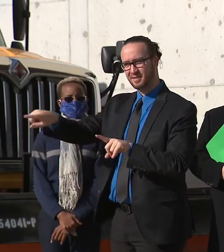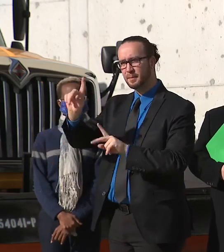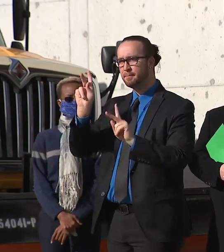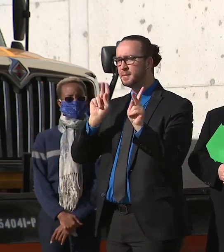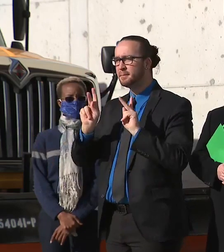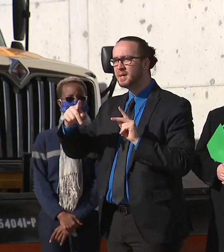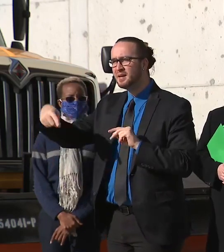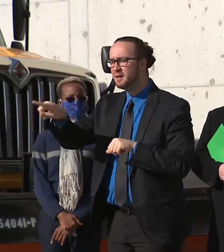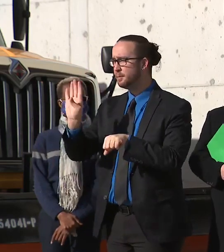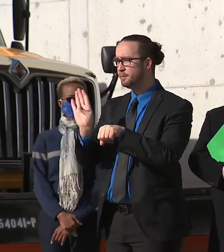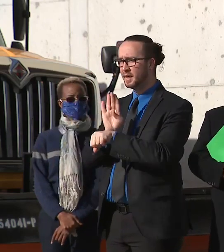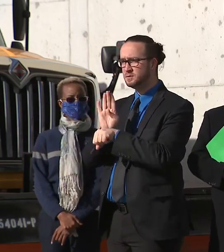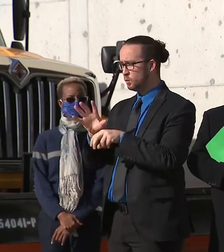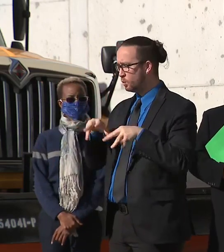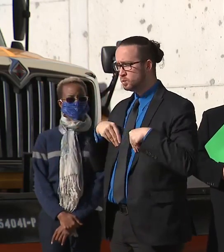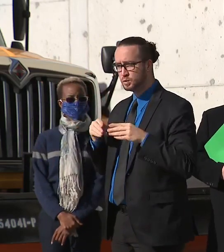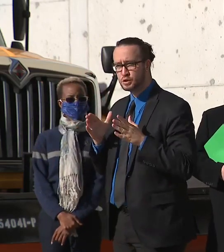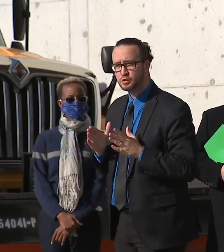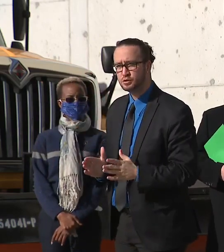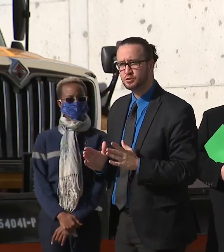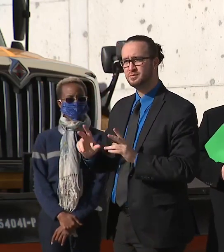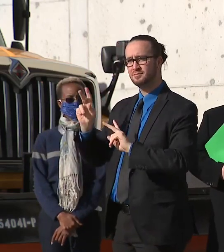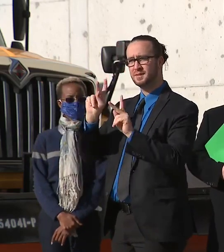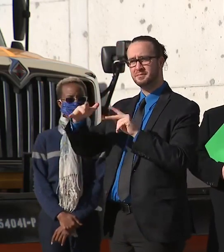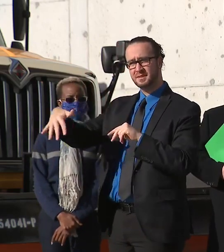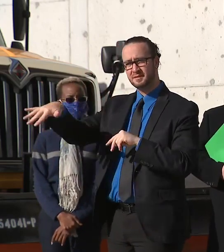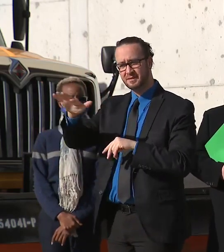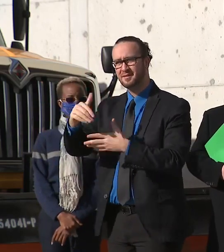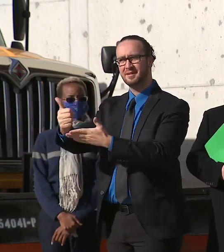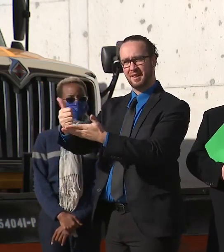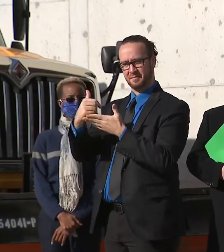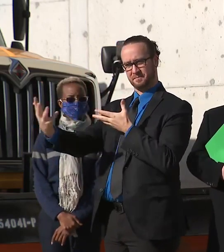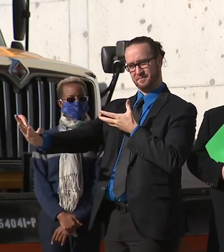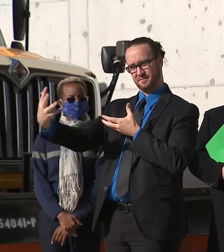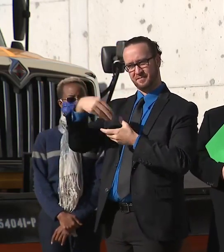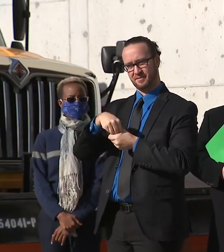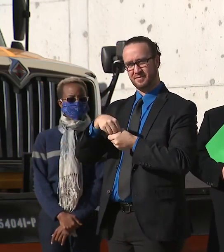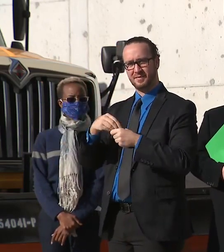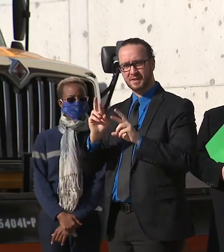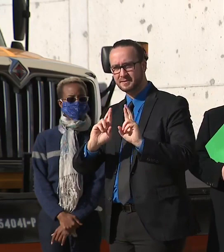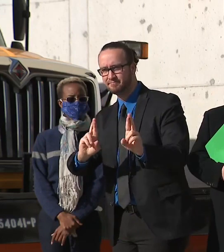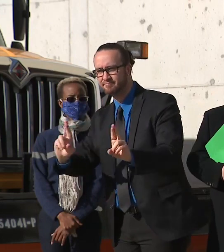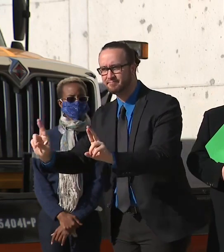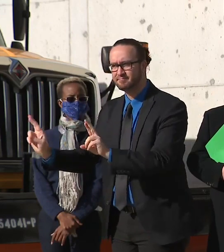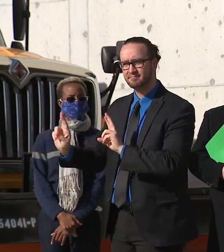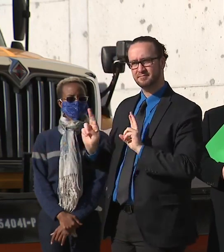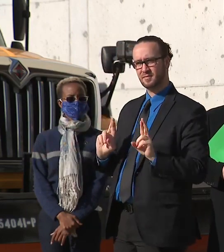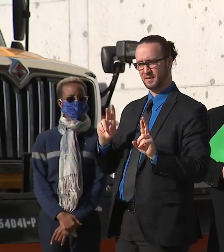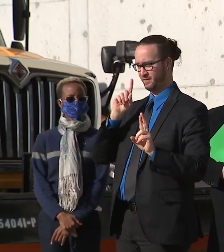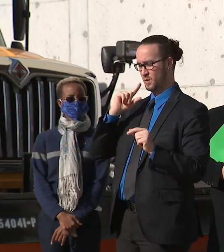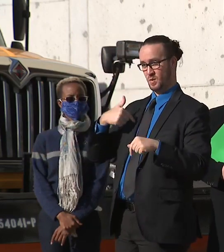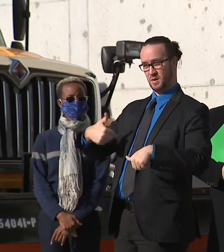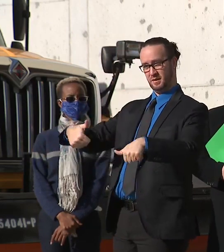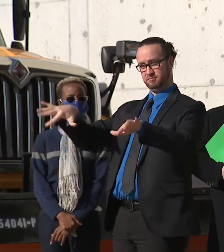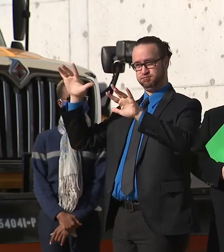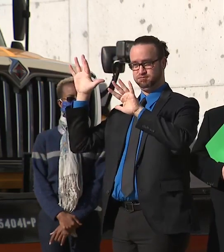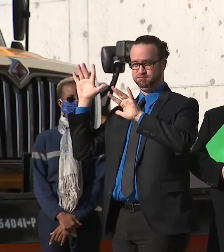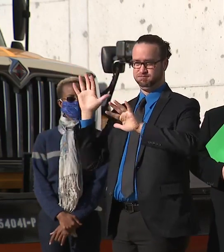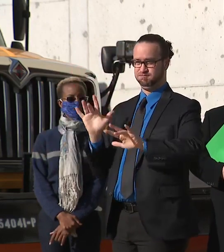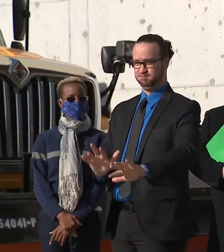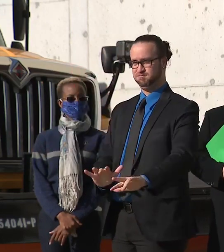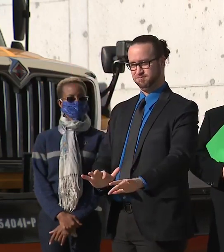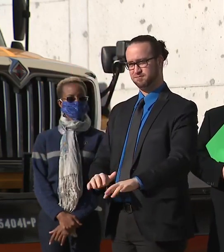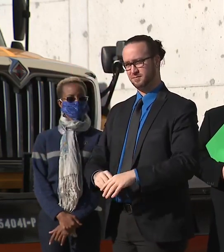to plan ahead and be ready for the snow. We ask for the full cooperation of our residents in order